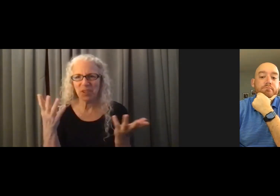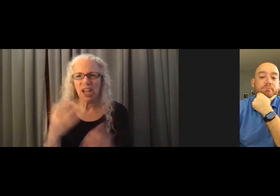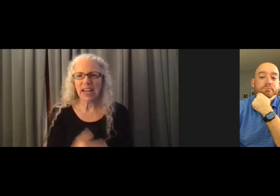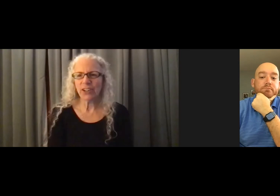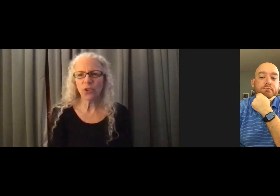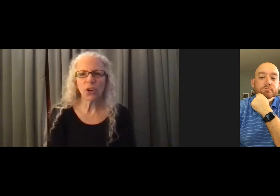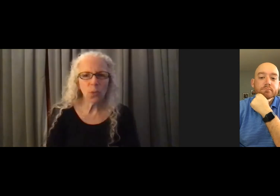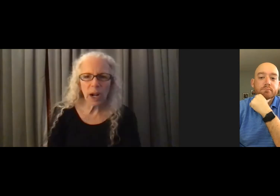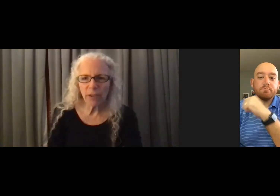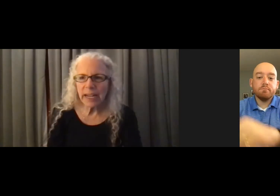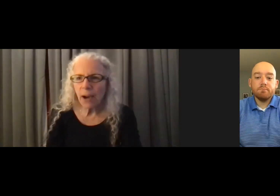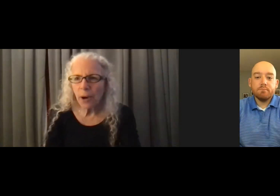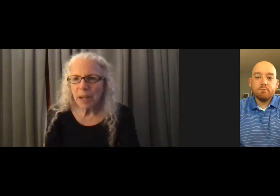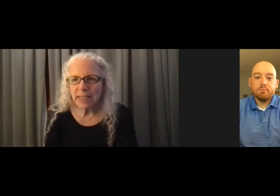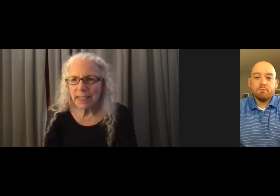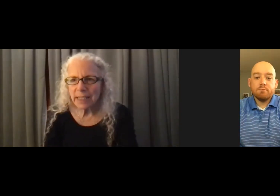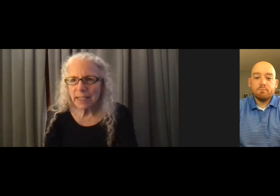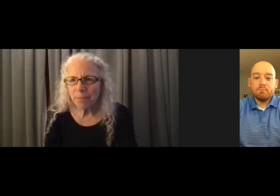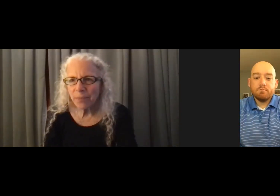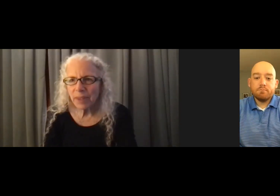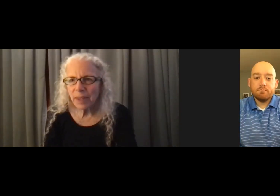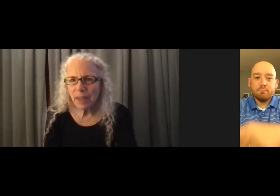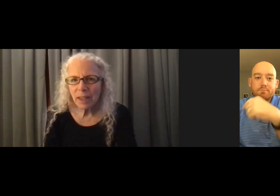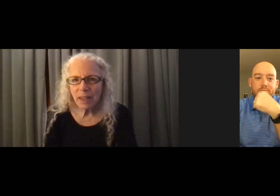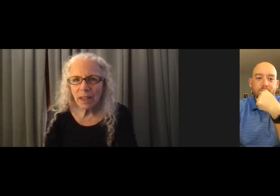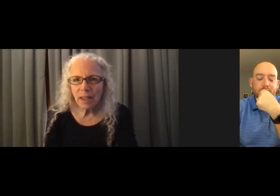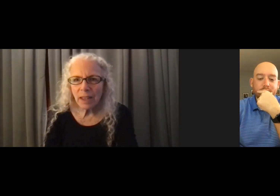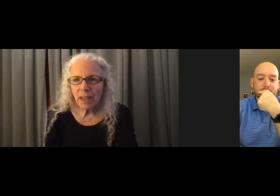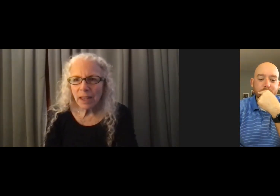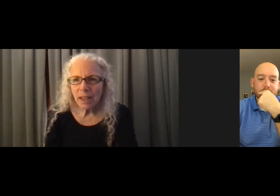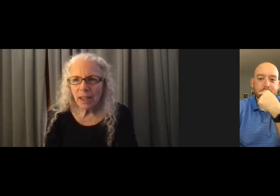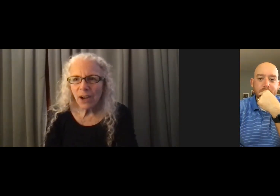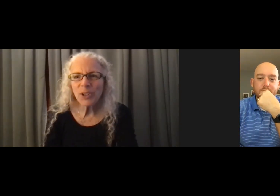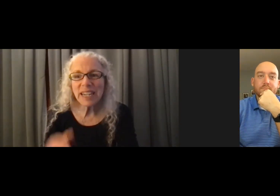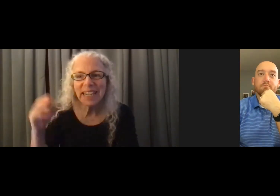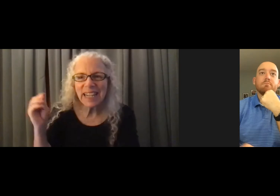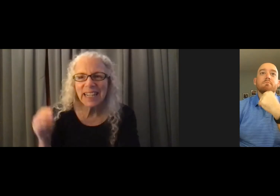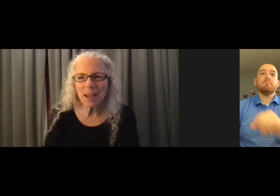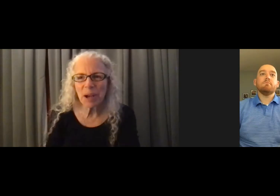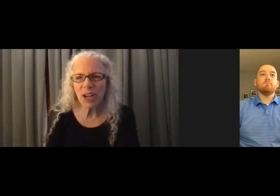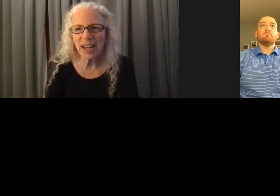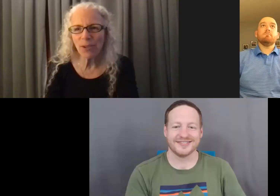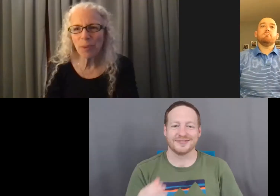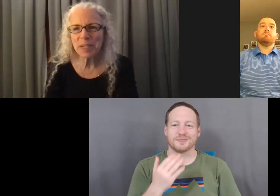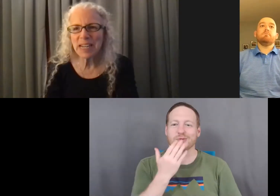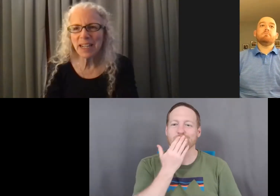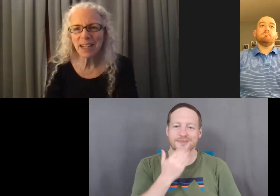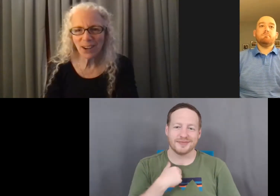And I don't know why right now I'm not. Tim disappeared, but I just admitted him. Oh, he somehow got out by mistake? Okay.